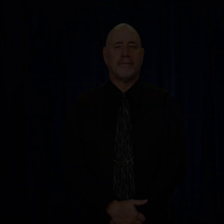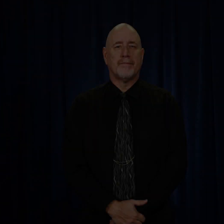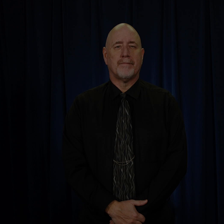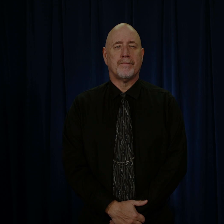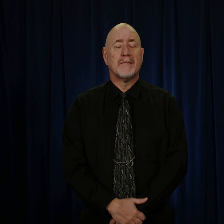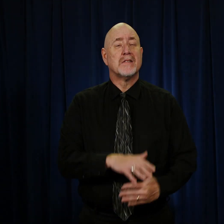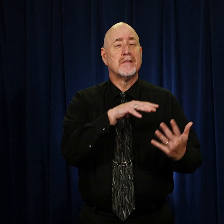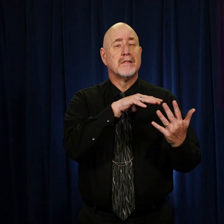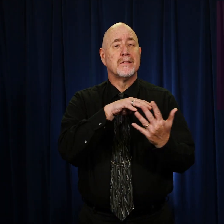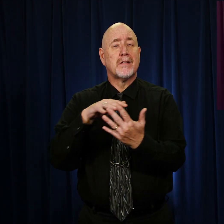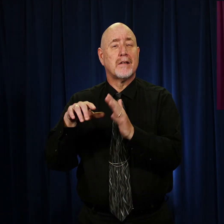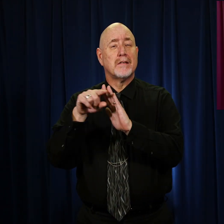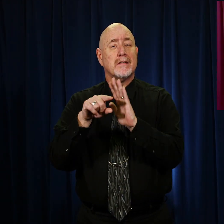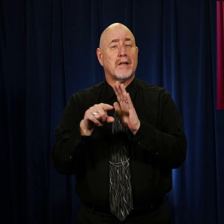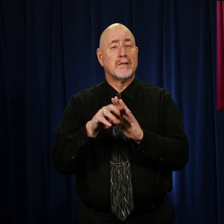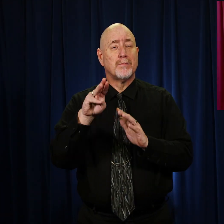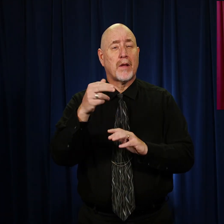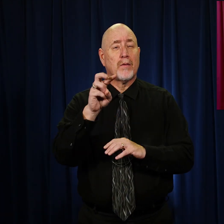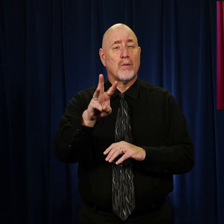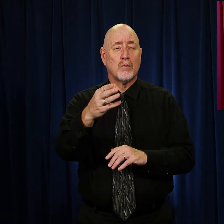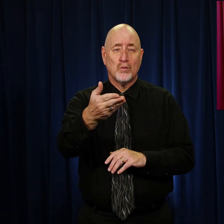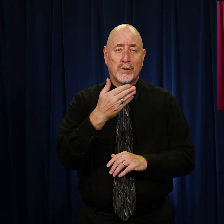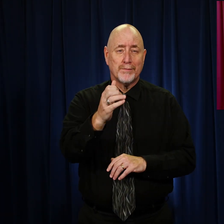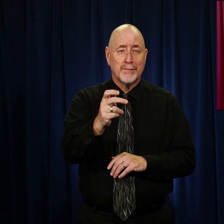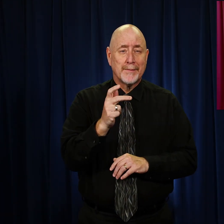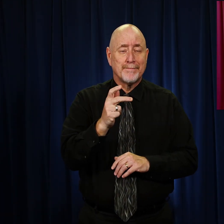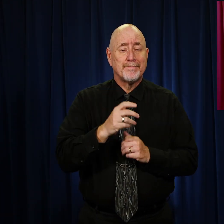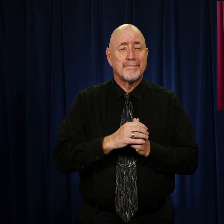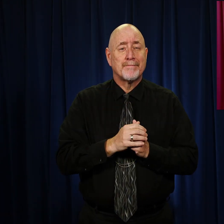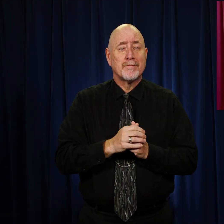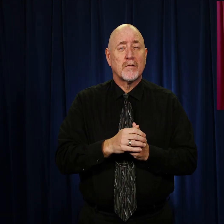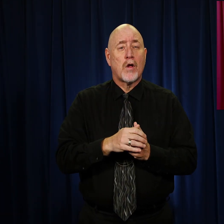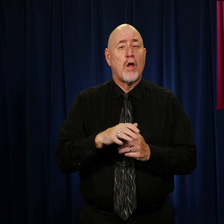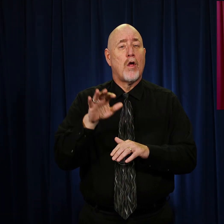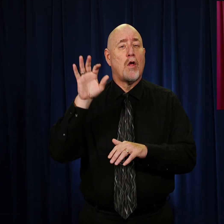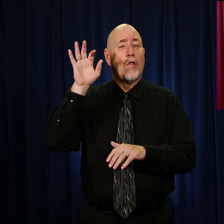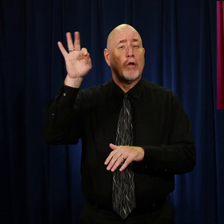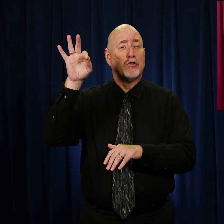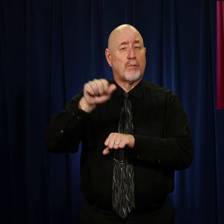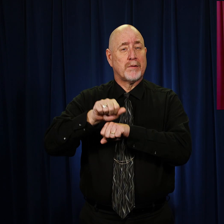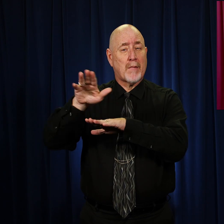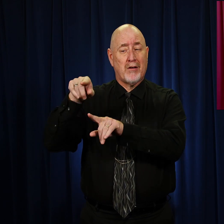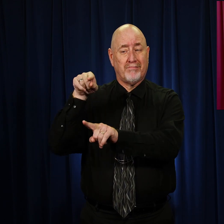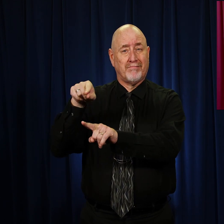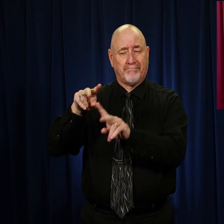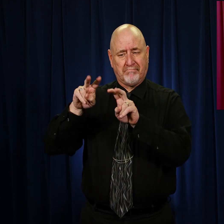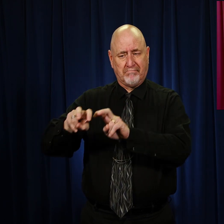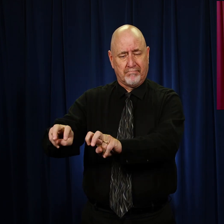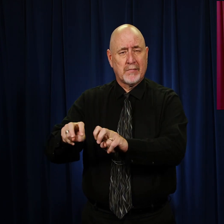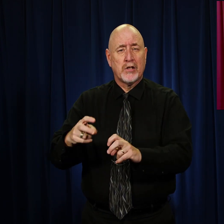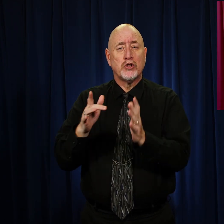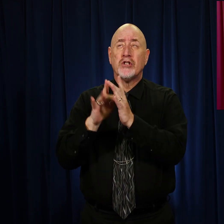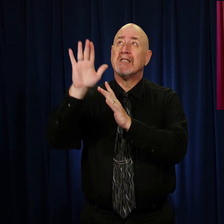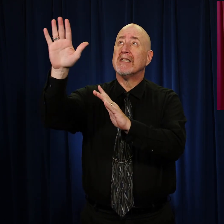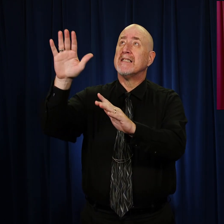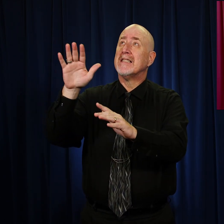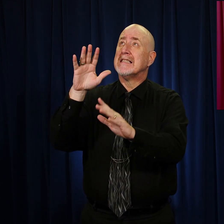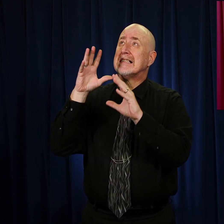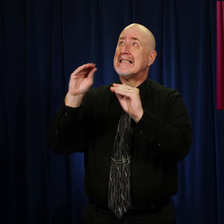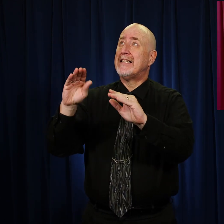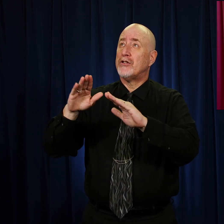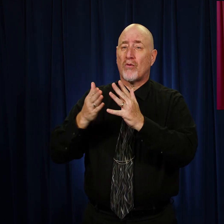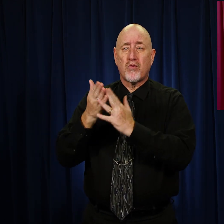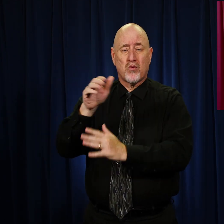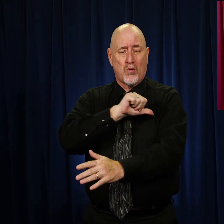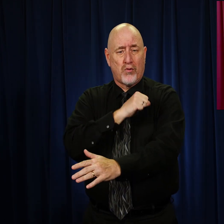Welcome back to our study of the Gospel of Matthew. We're looking at the Sermon on the Mount, and we're noticing the authoritative teachings of Jesus. And